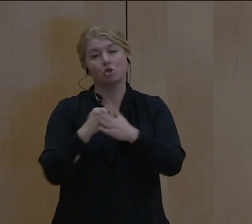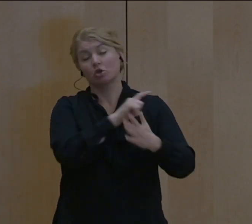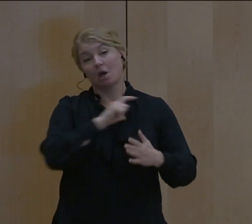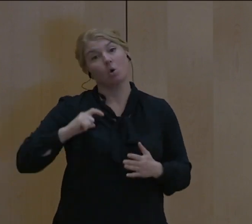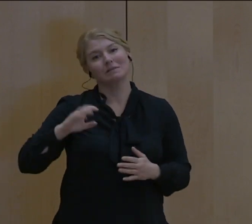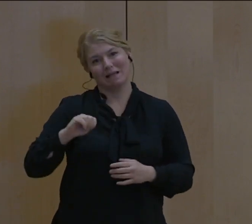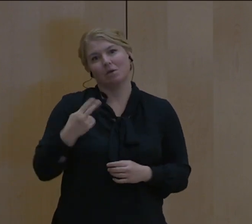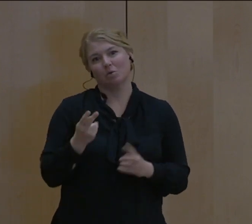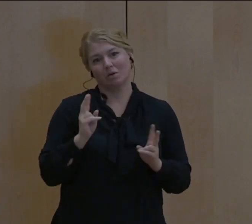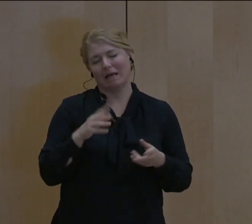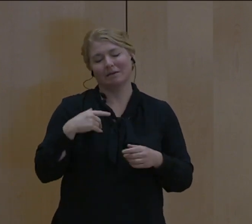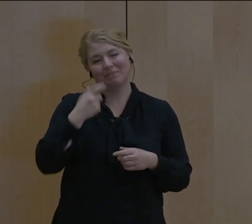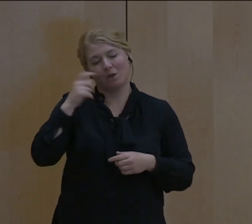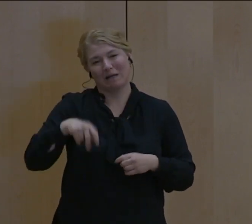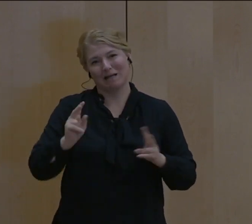glory to Ukraine.